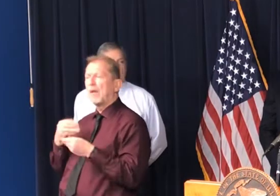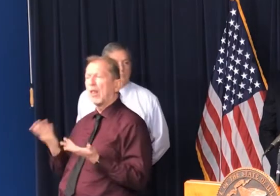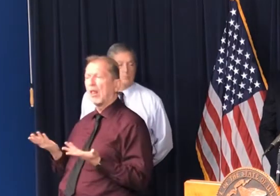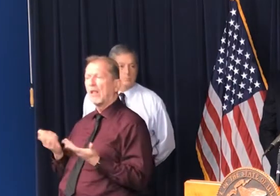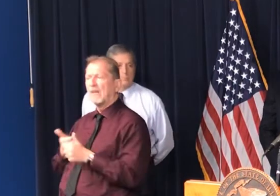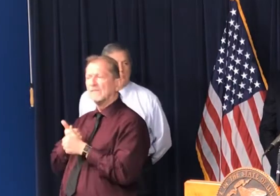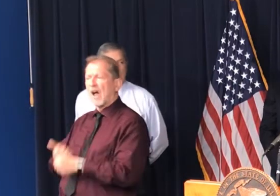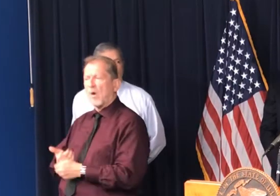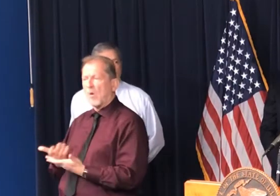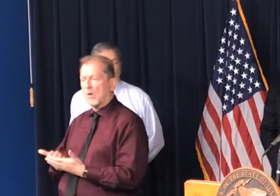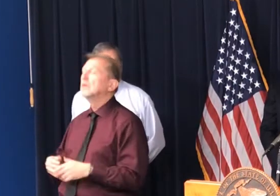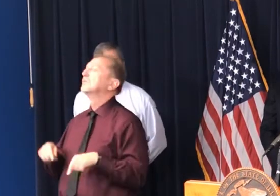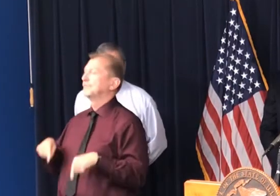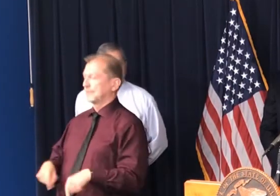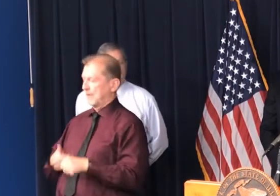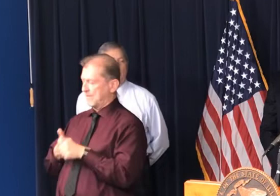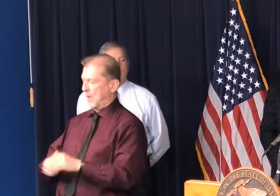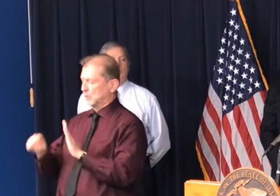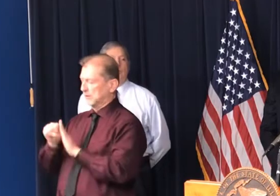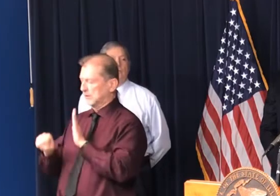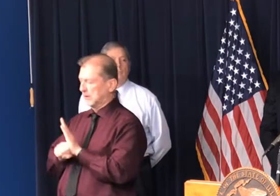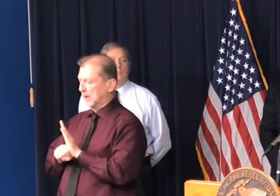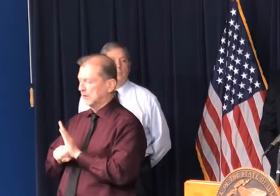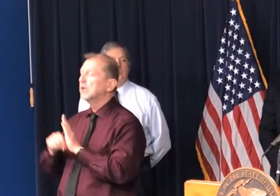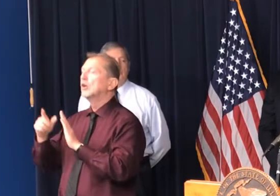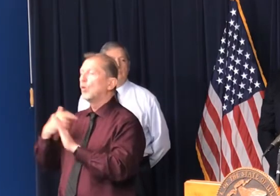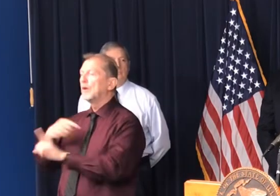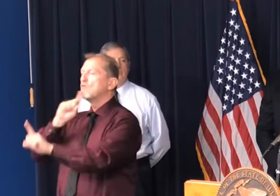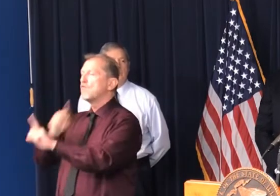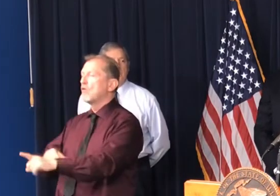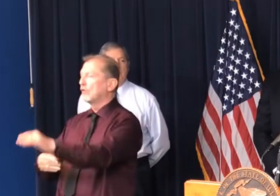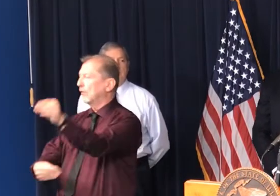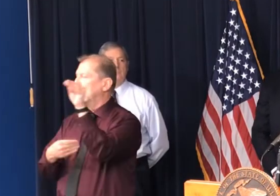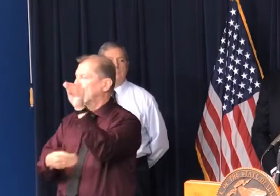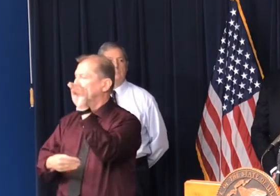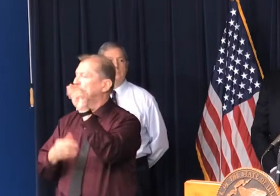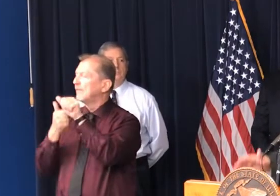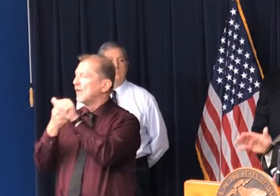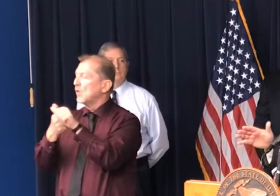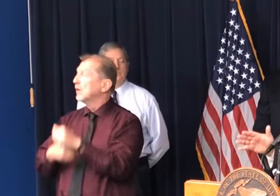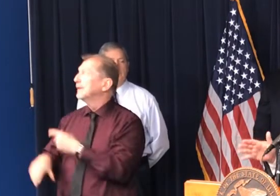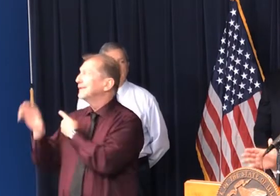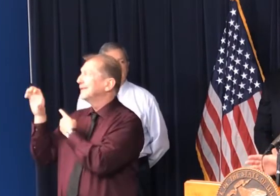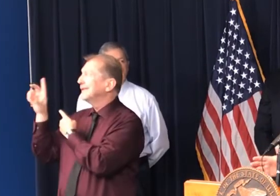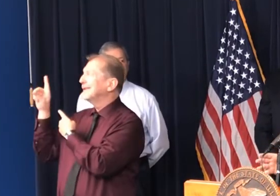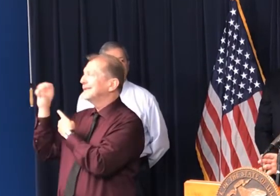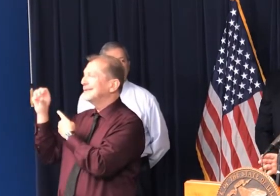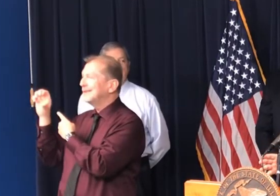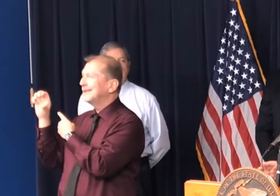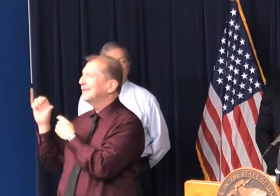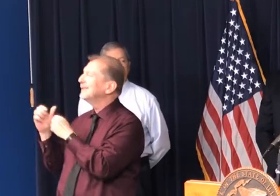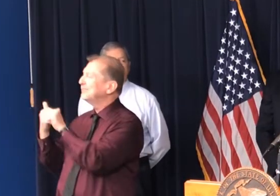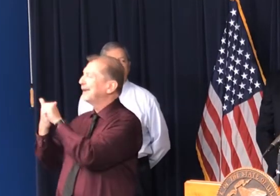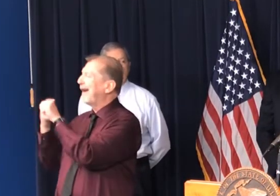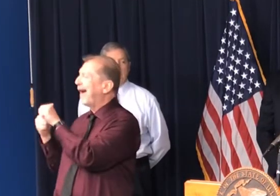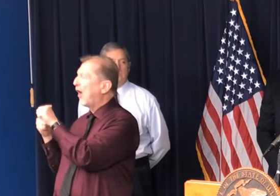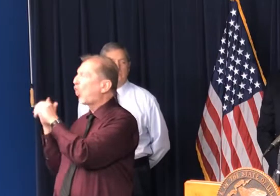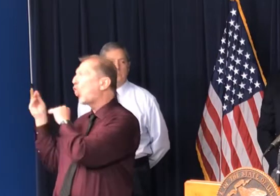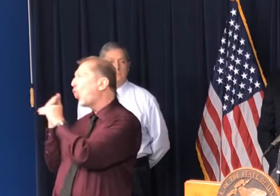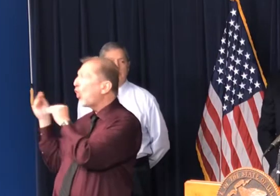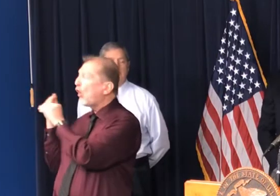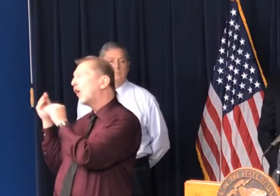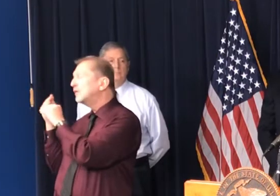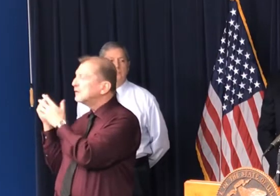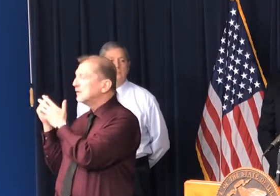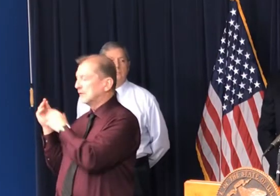People should rely on the stay-at-home order that we put in place. The CDC has continuously kind of lagged behind